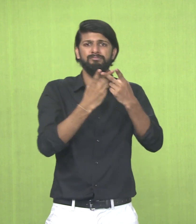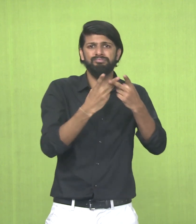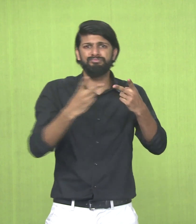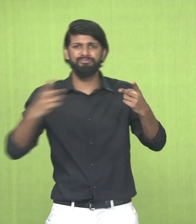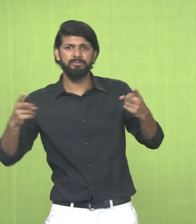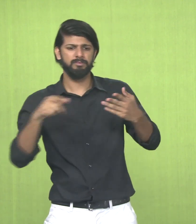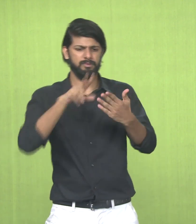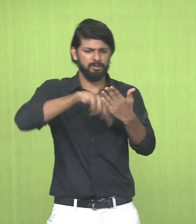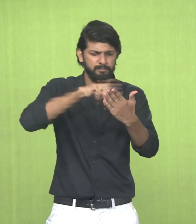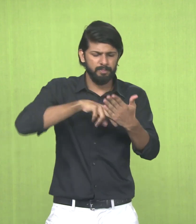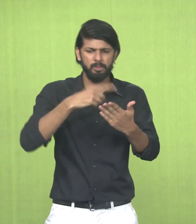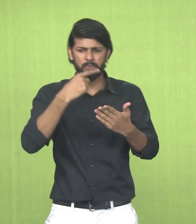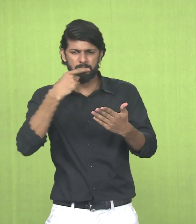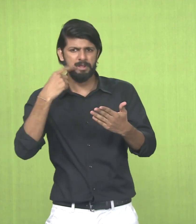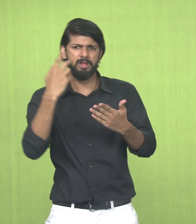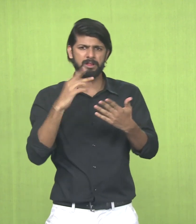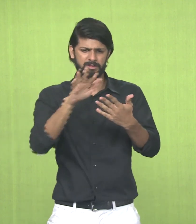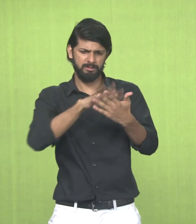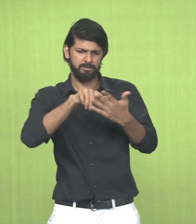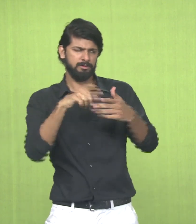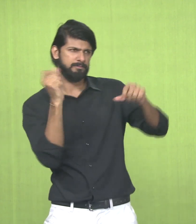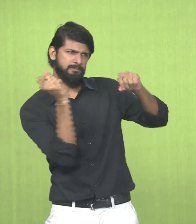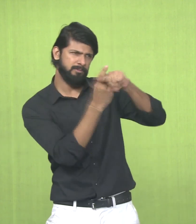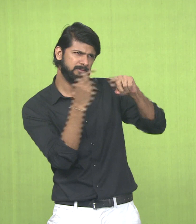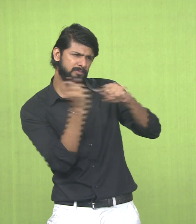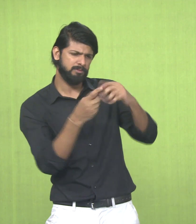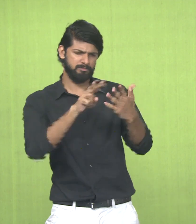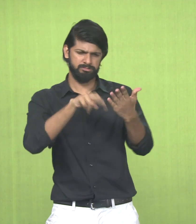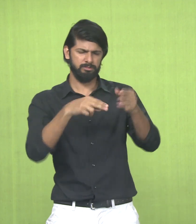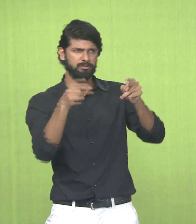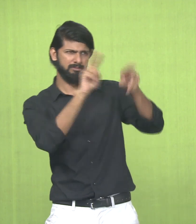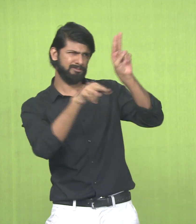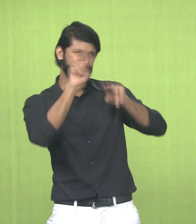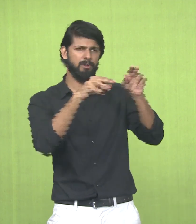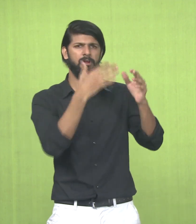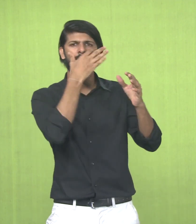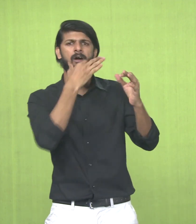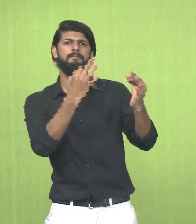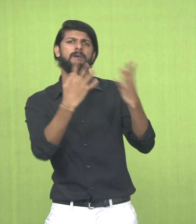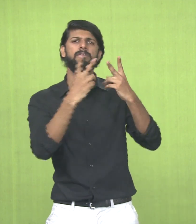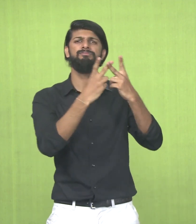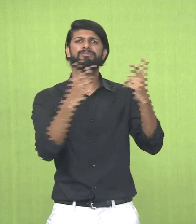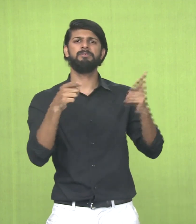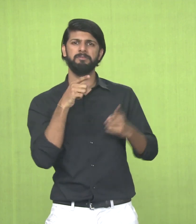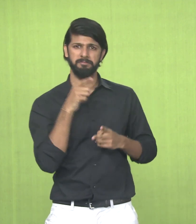which means the mixing of colors, the use of various colors according to the kind of art.